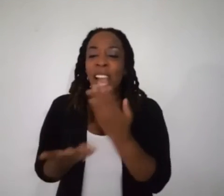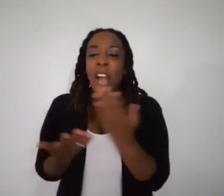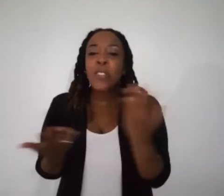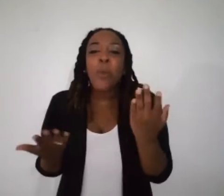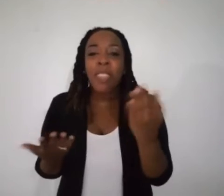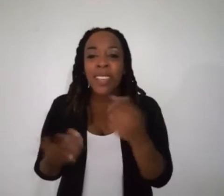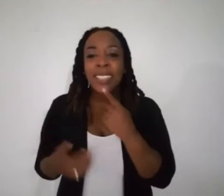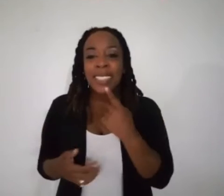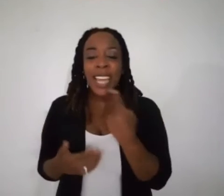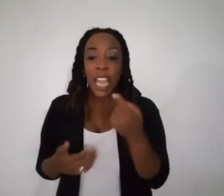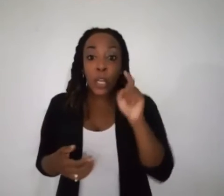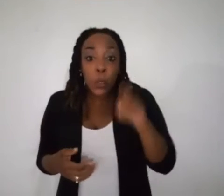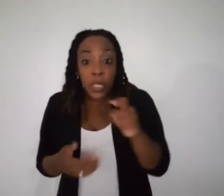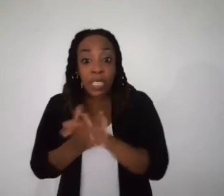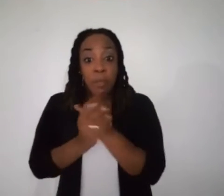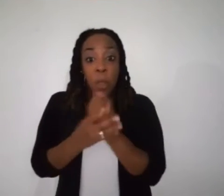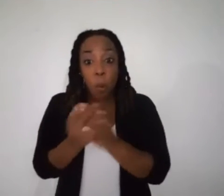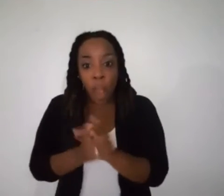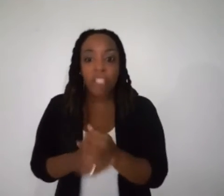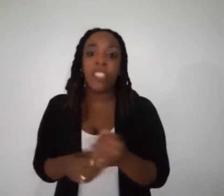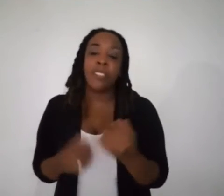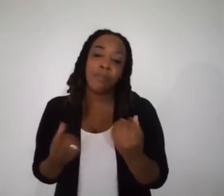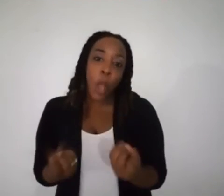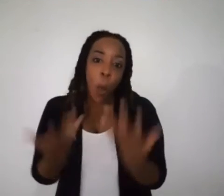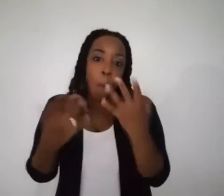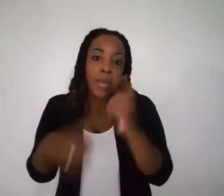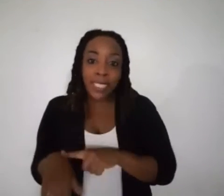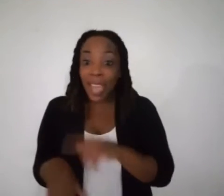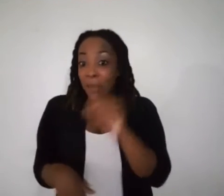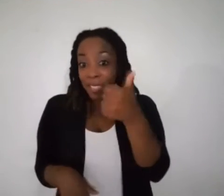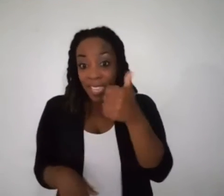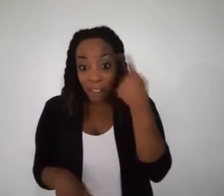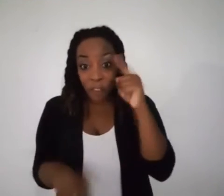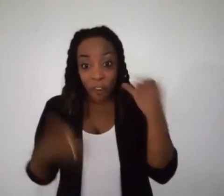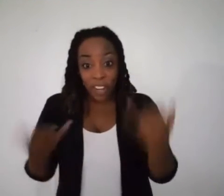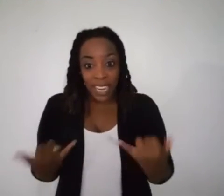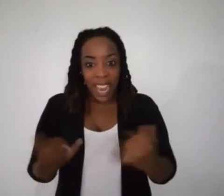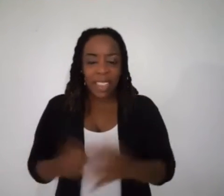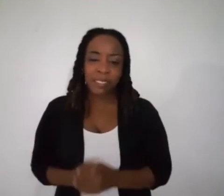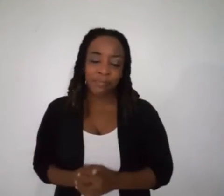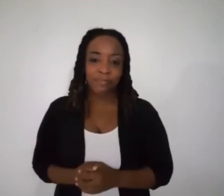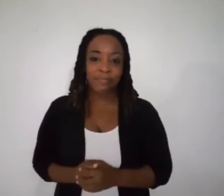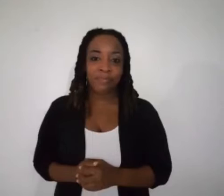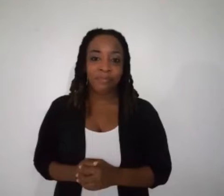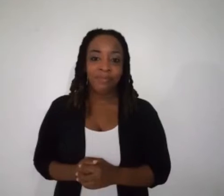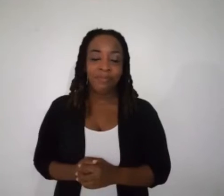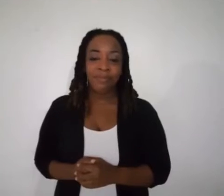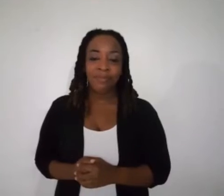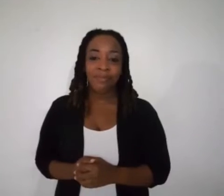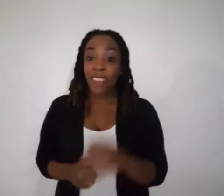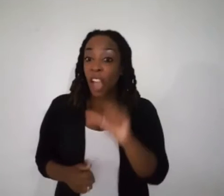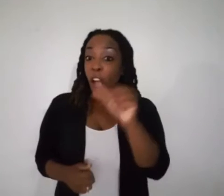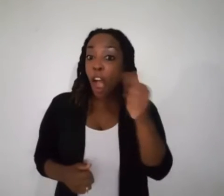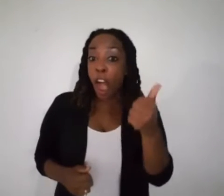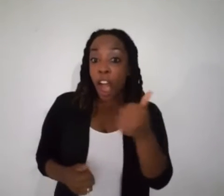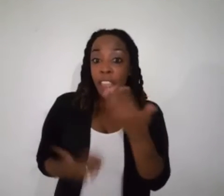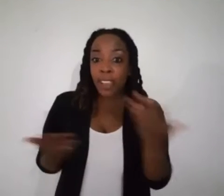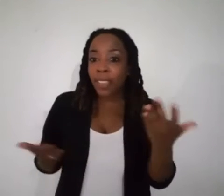hands this many times for the day. The other thing that you can do is